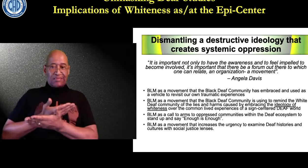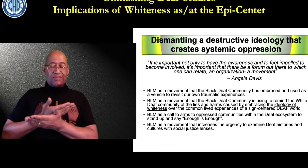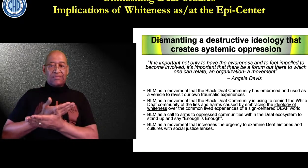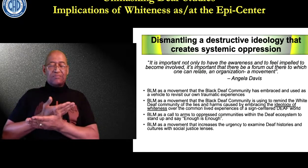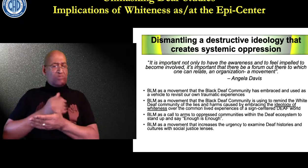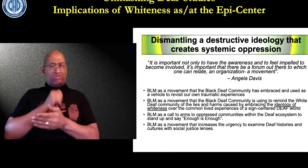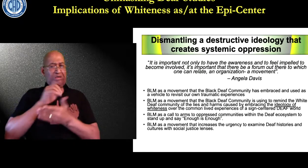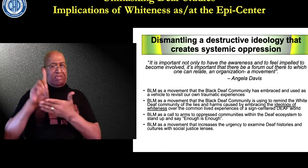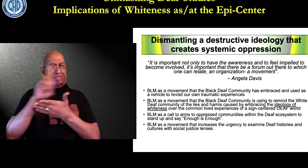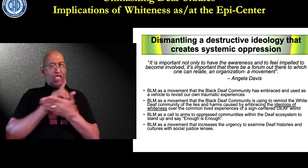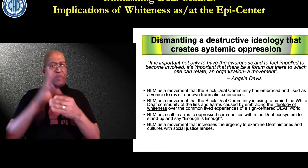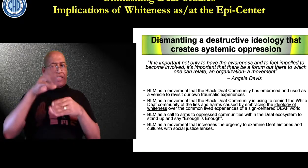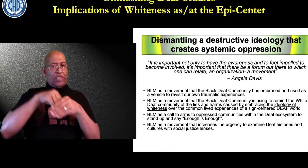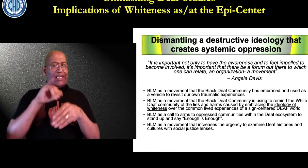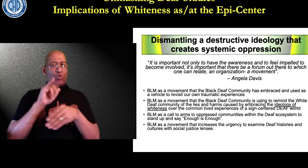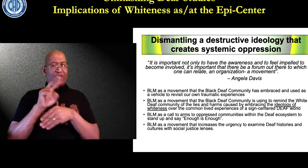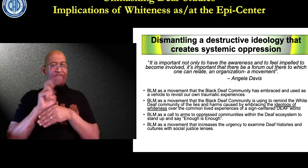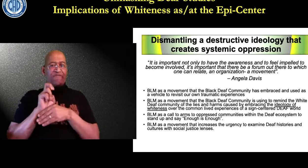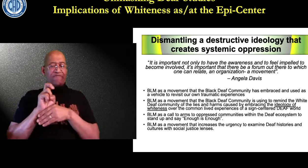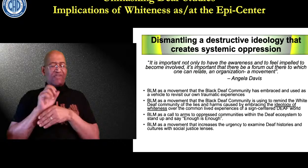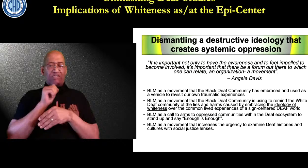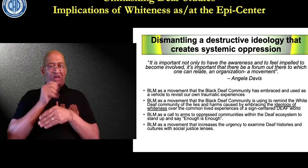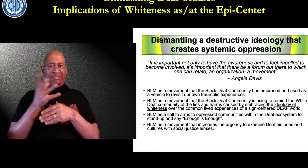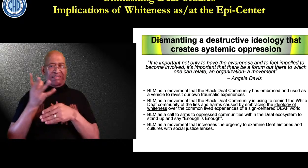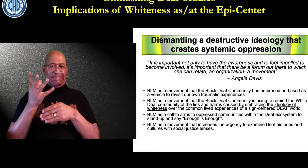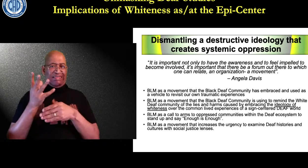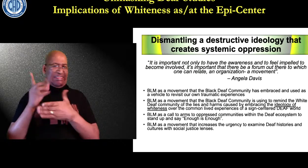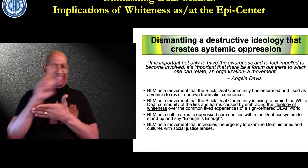That oppression to shun us out.